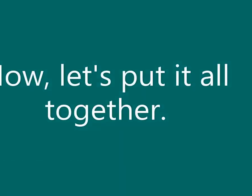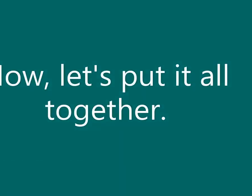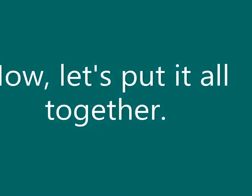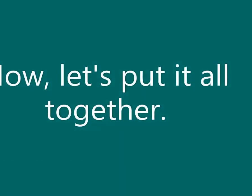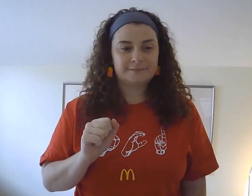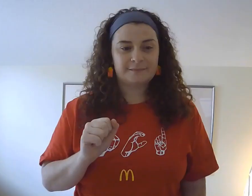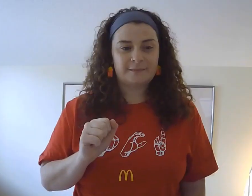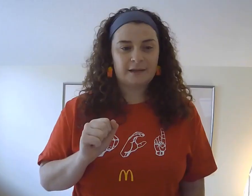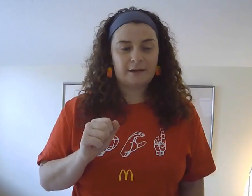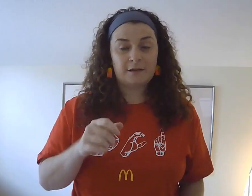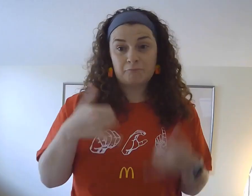Let's put it together.